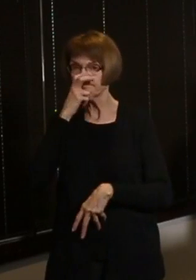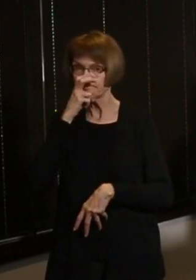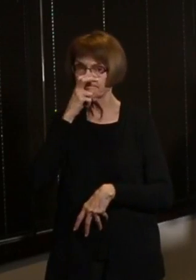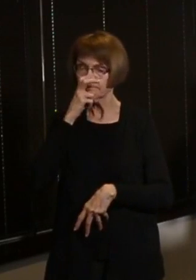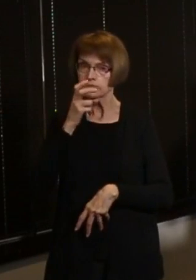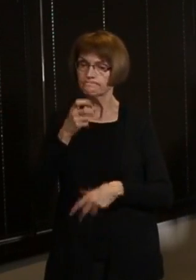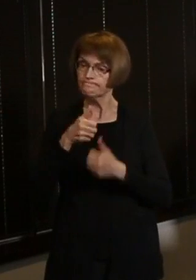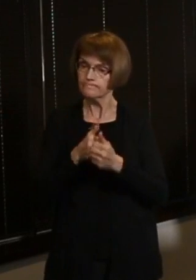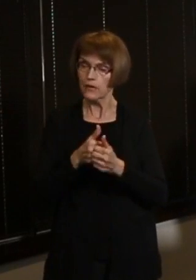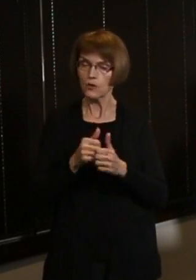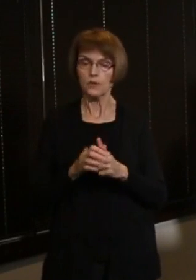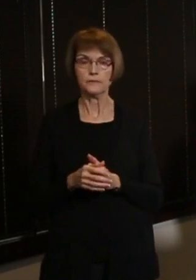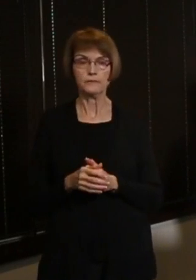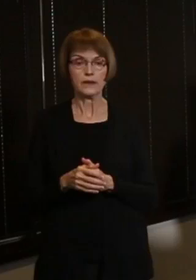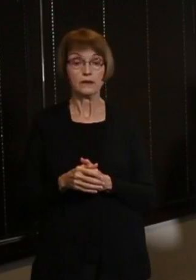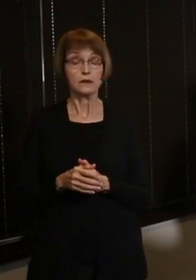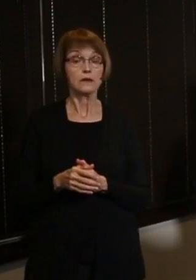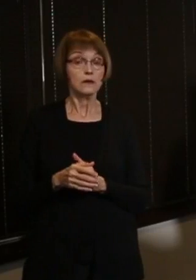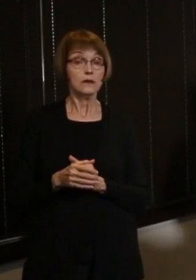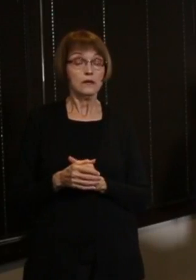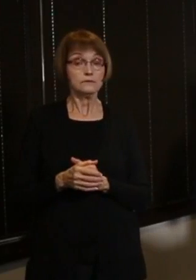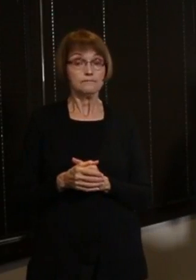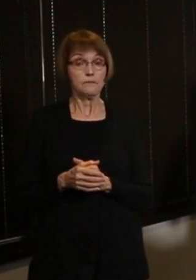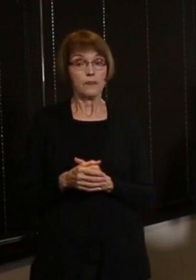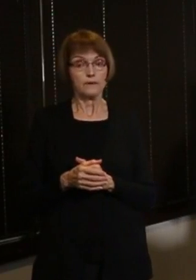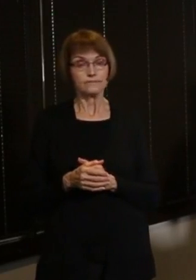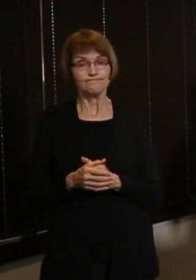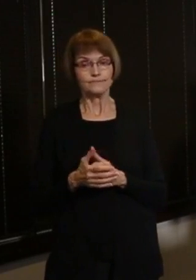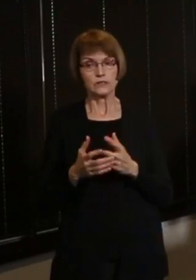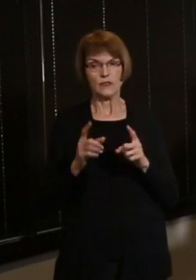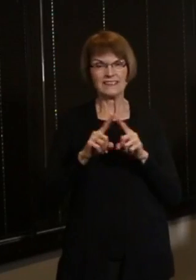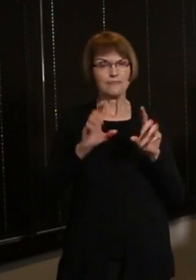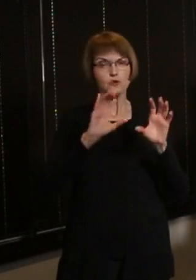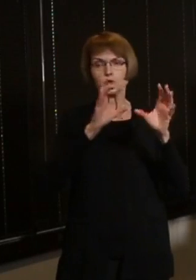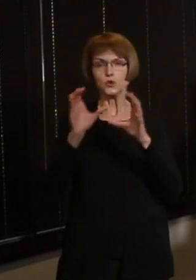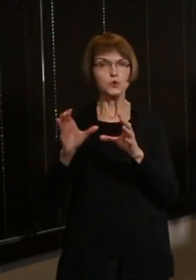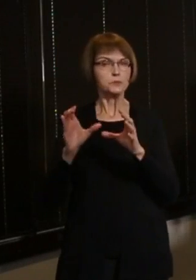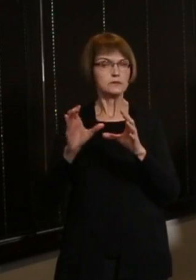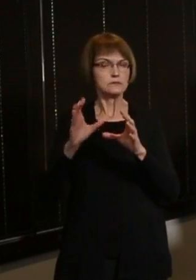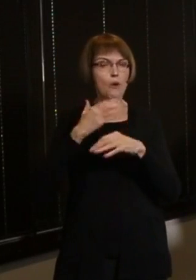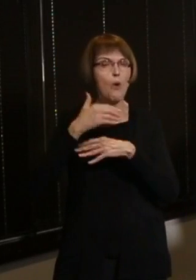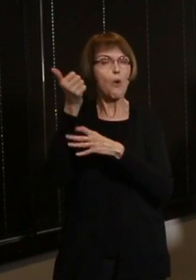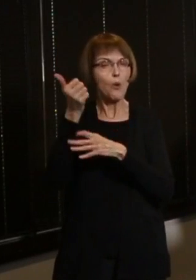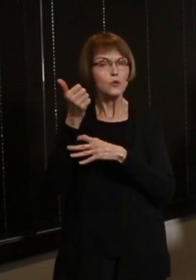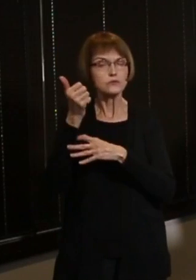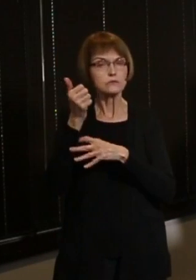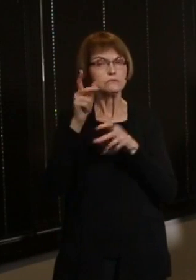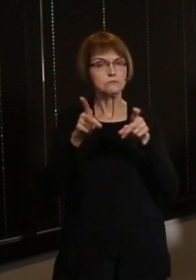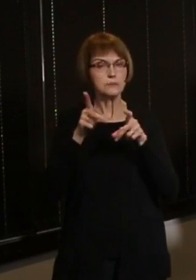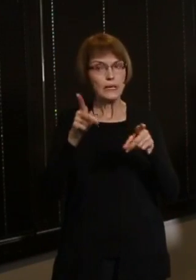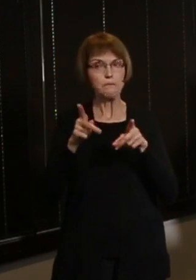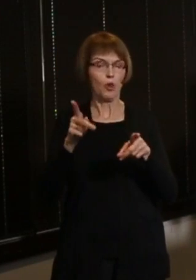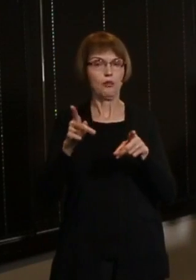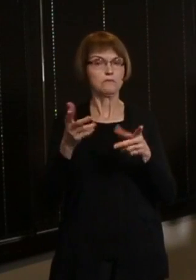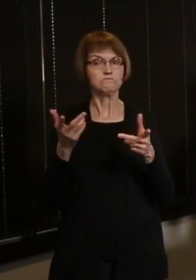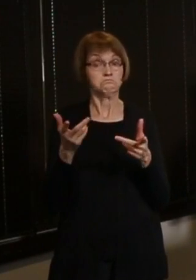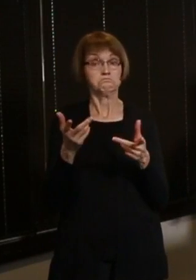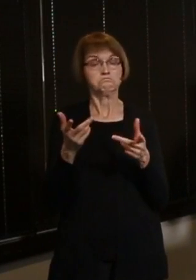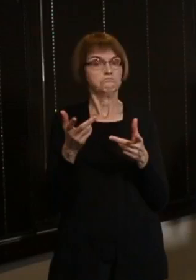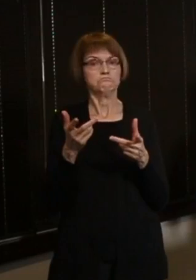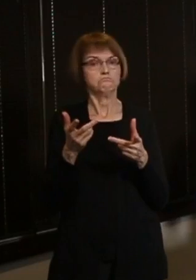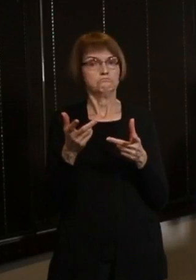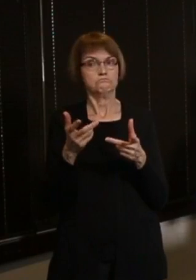have seen a decline in those cohorts of patients. So the older population is not